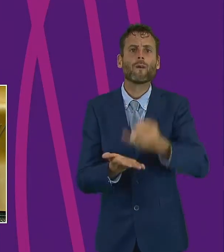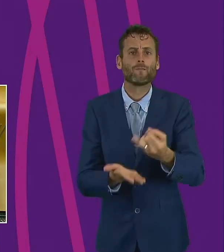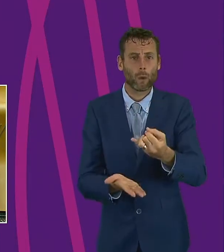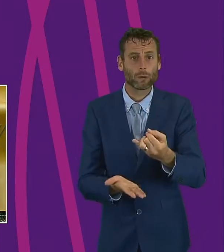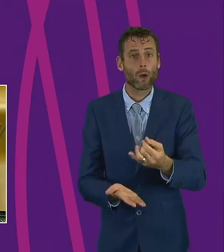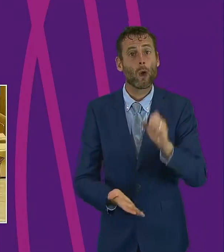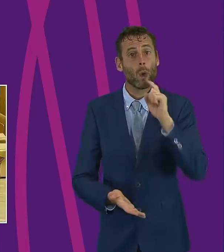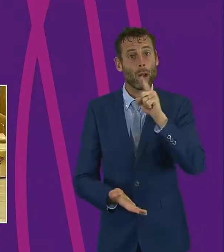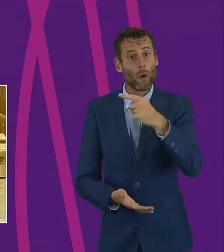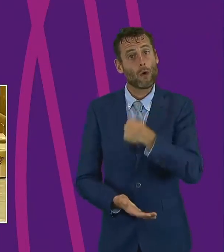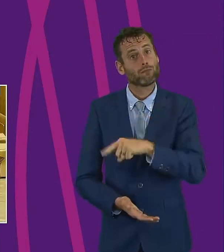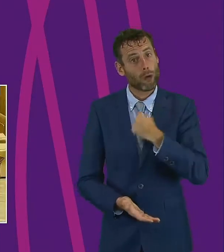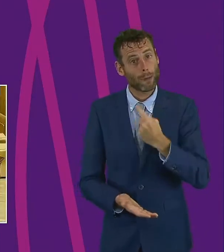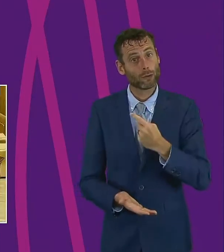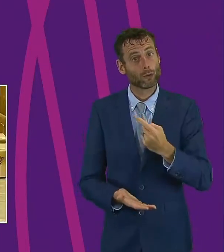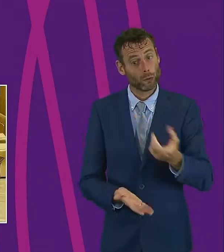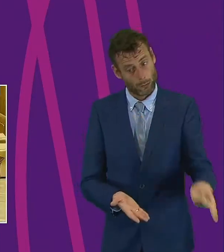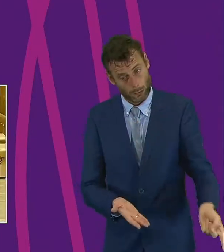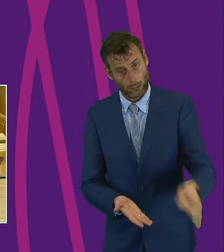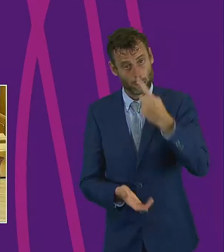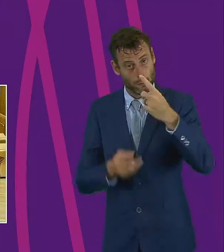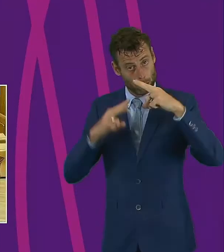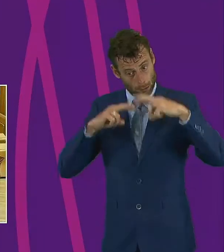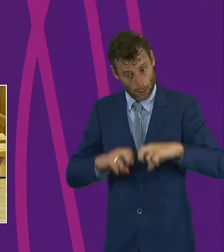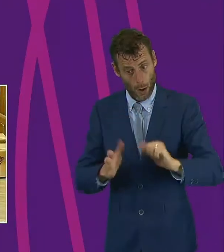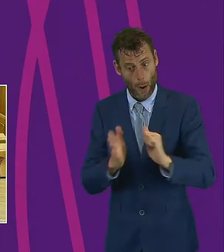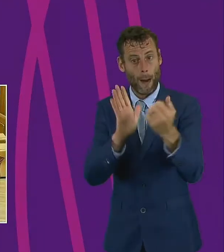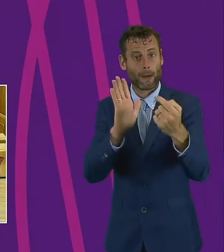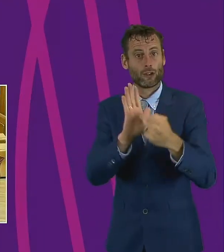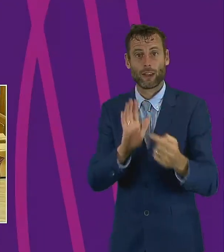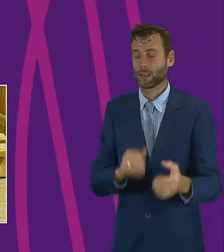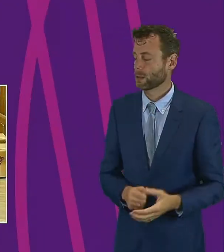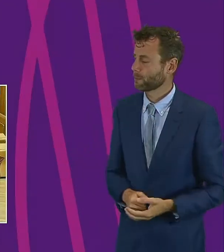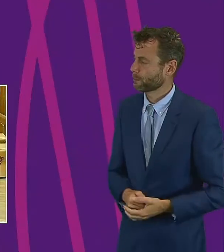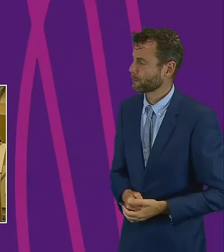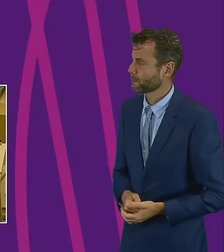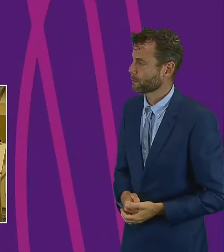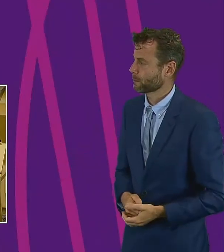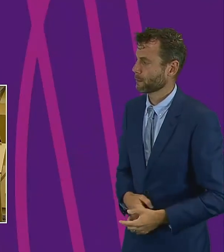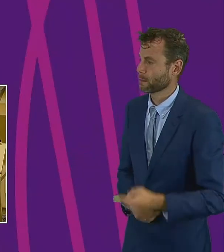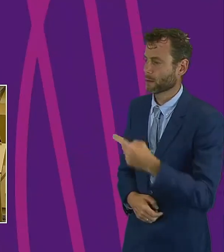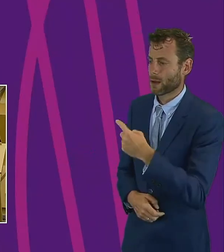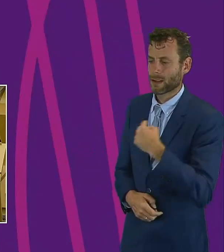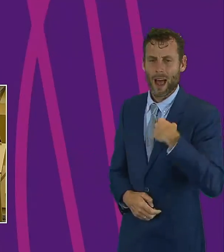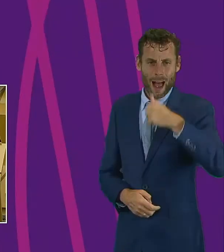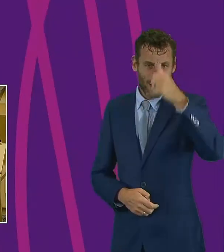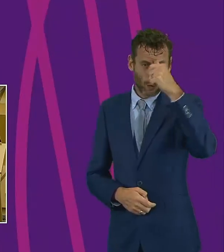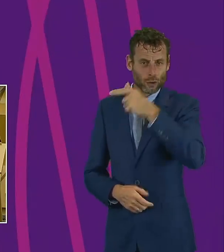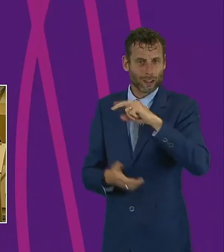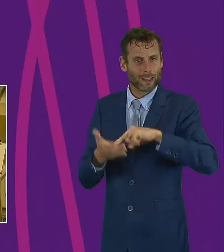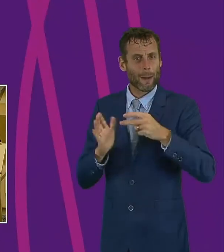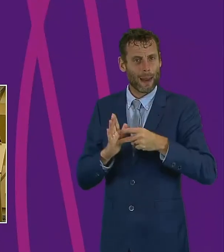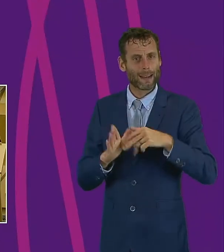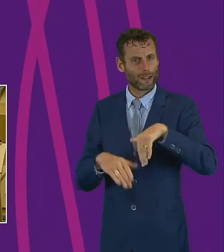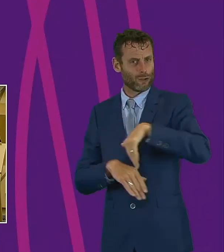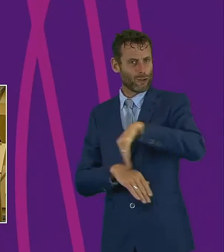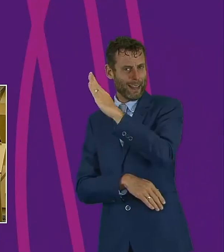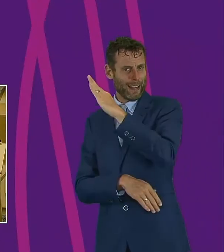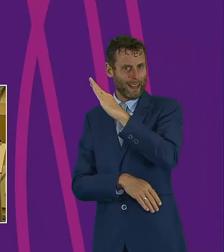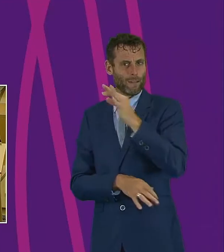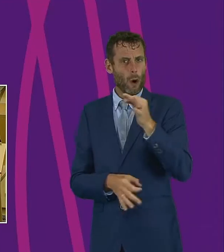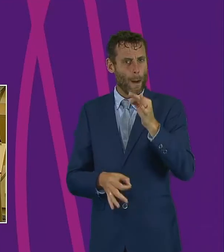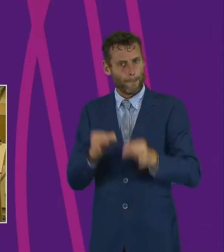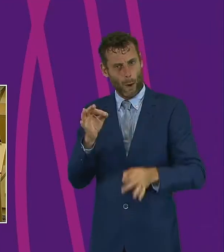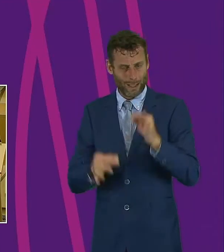started? First Minister. I know Ruth Davidson is planning to leave democratic politics, but she has been in this Parliament for